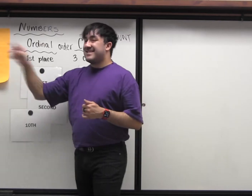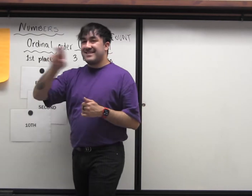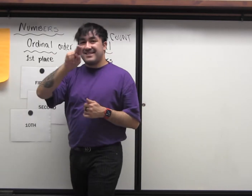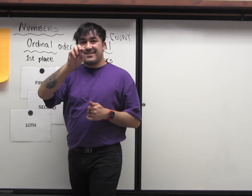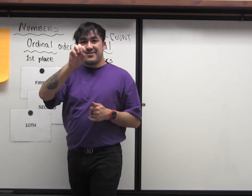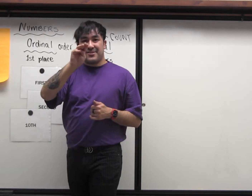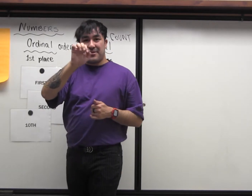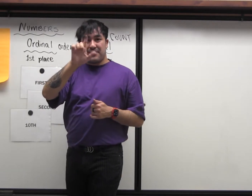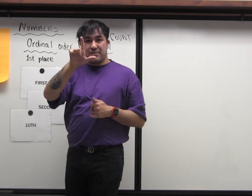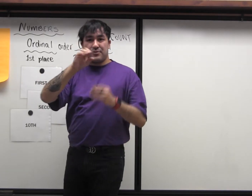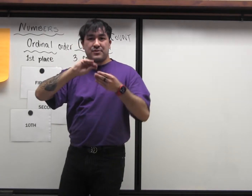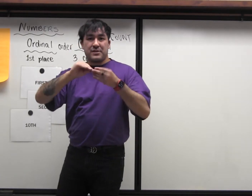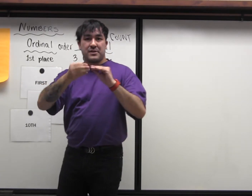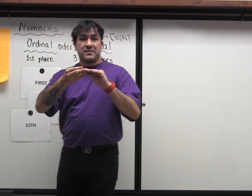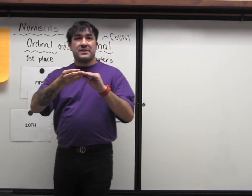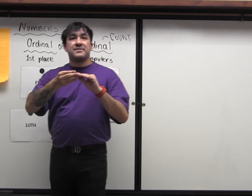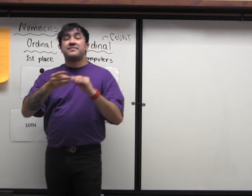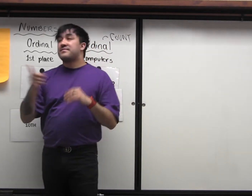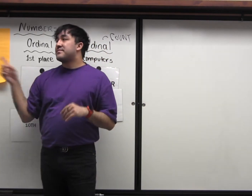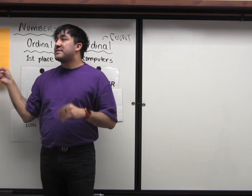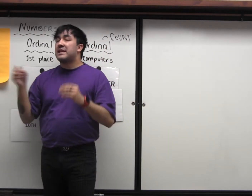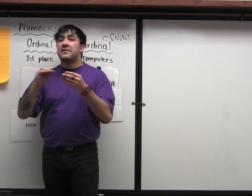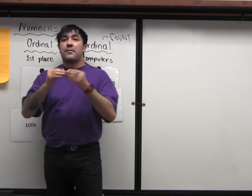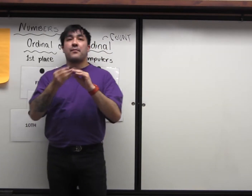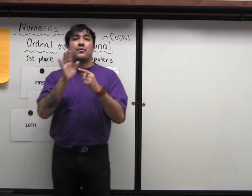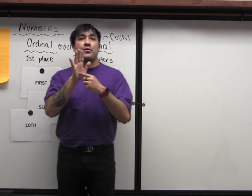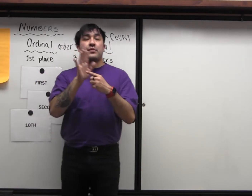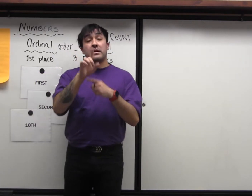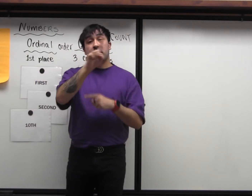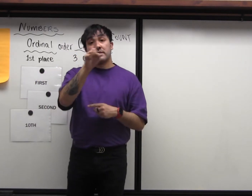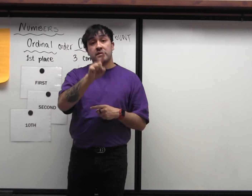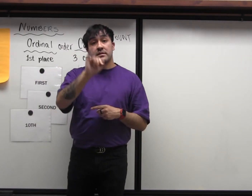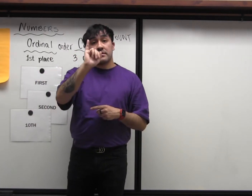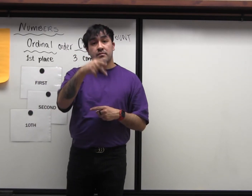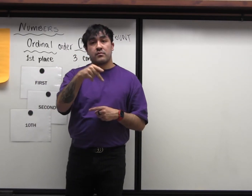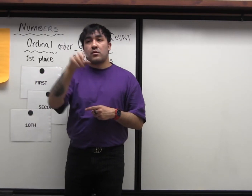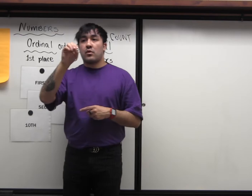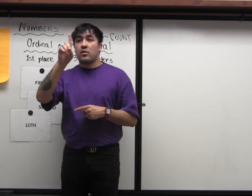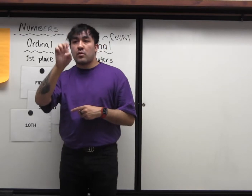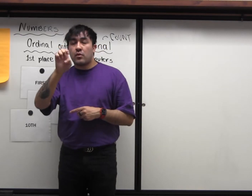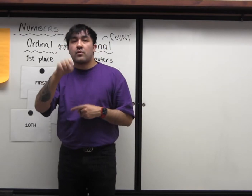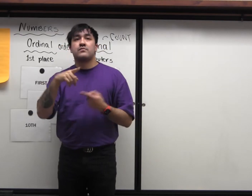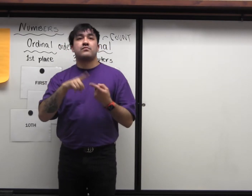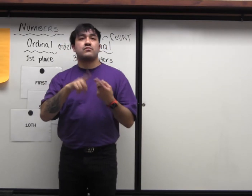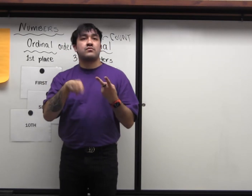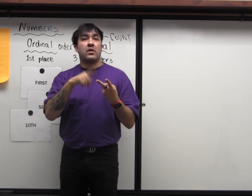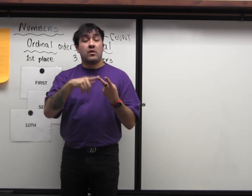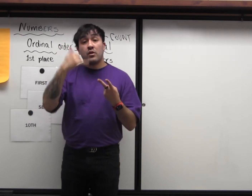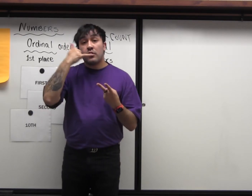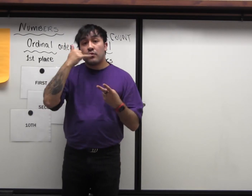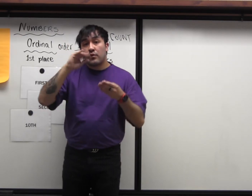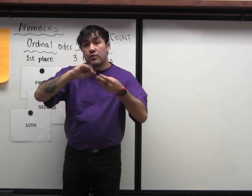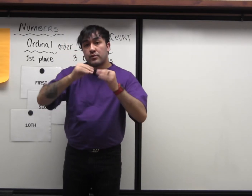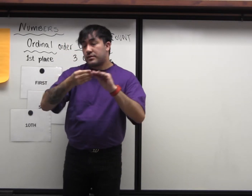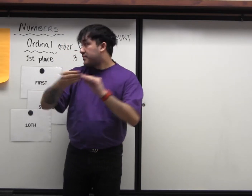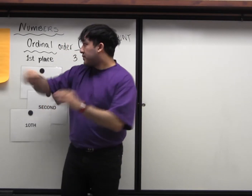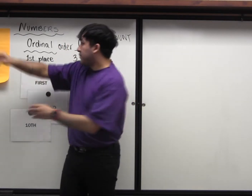Ordinal and order both start with O. And so the last type of number are nominal numbers, such as your zip